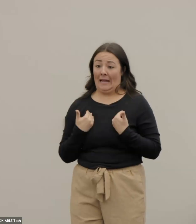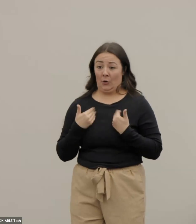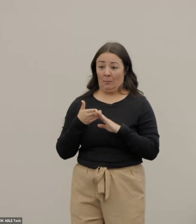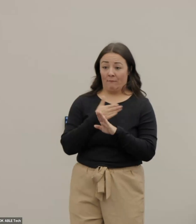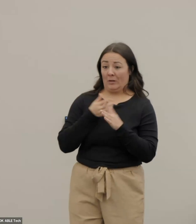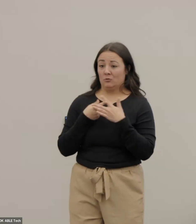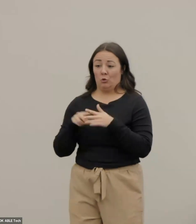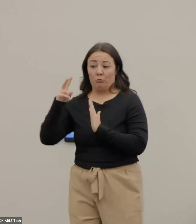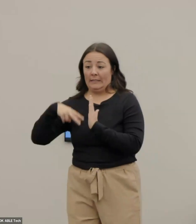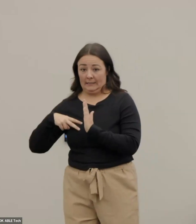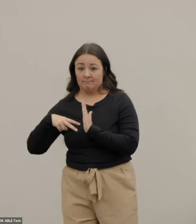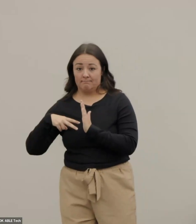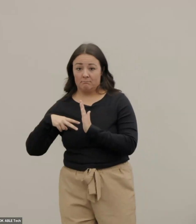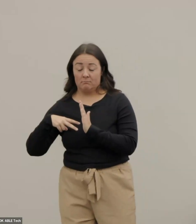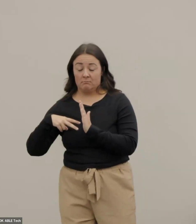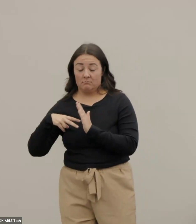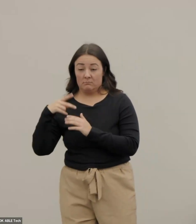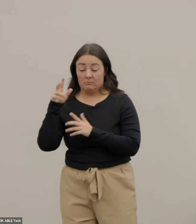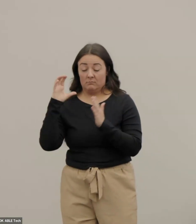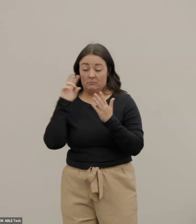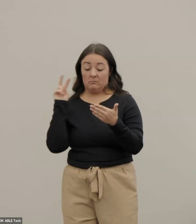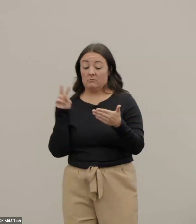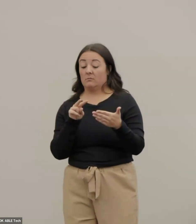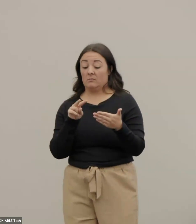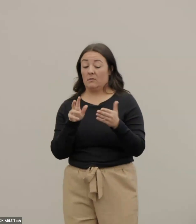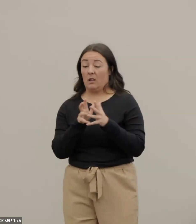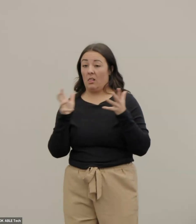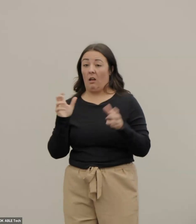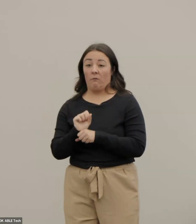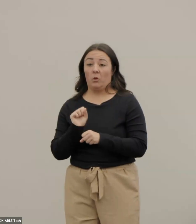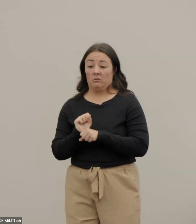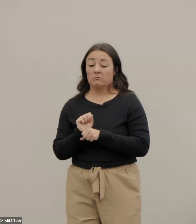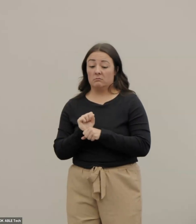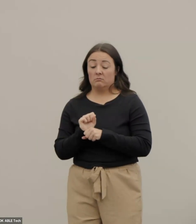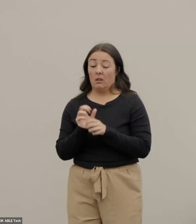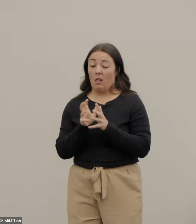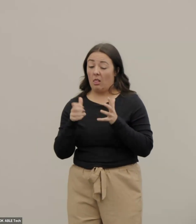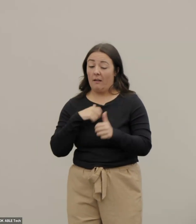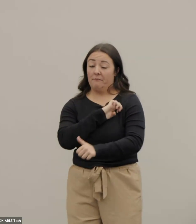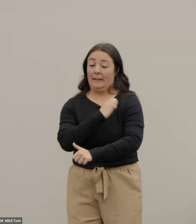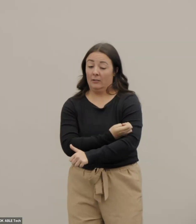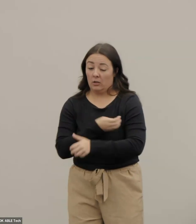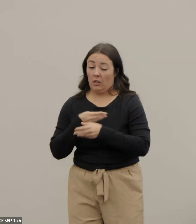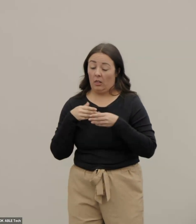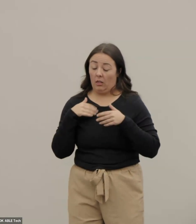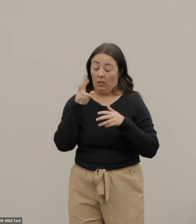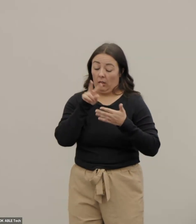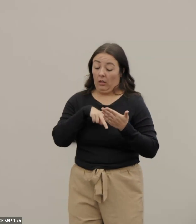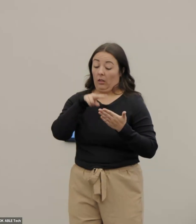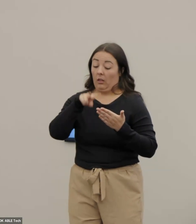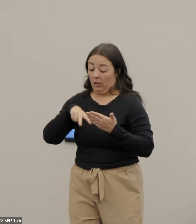it, right? I'm just like, this looks like a lot of work. You know what I mean? This looks like energy I'm going to have to expend. And